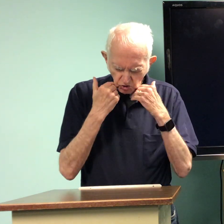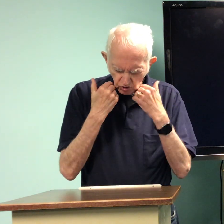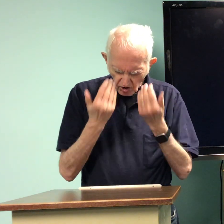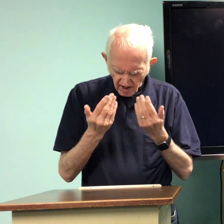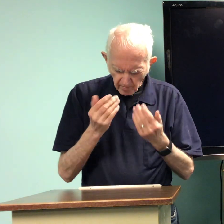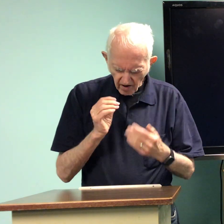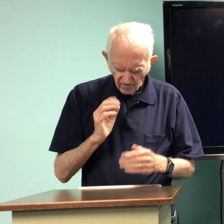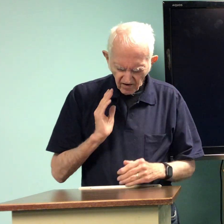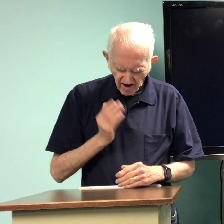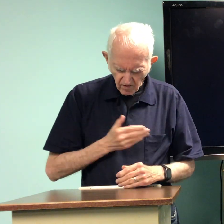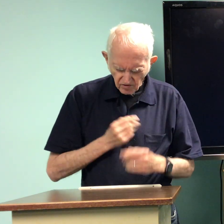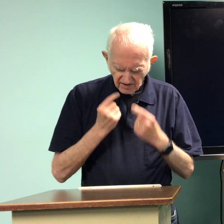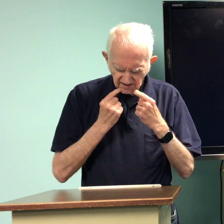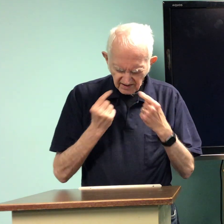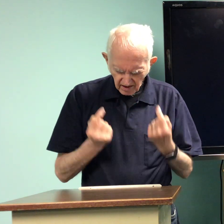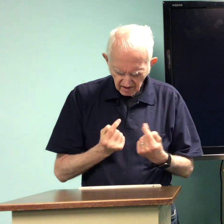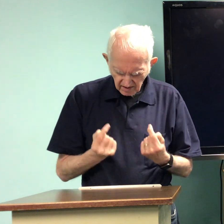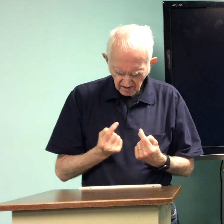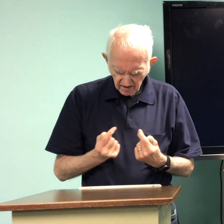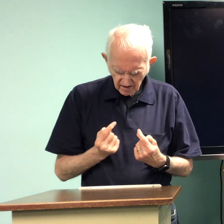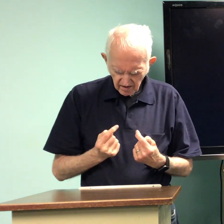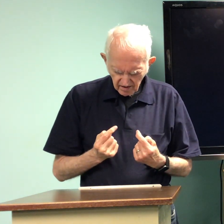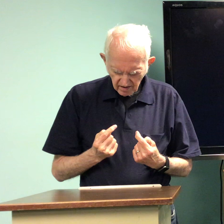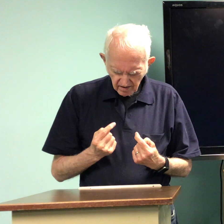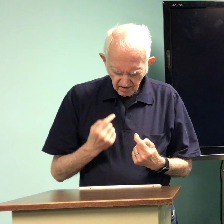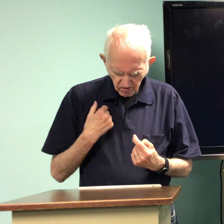We are truly ashamed of our sins.